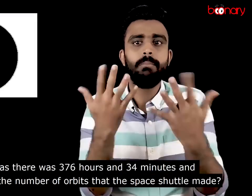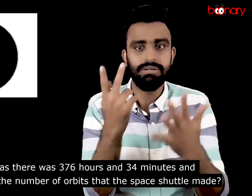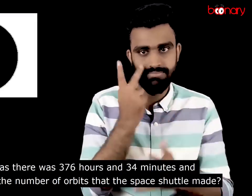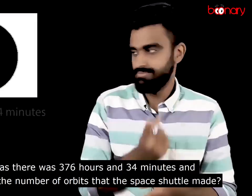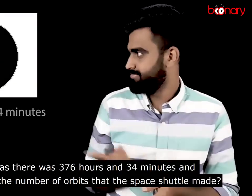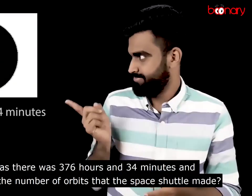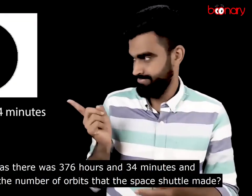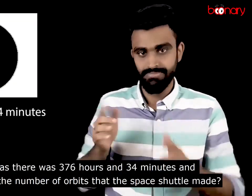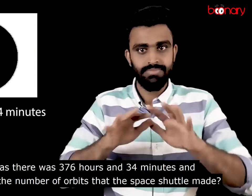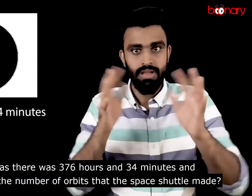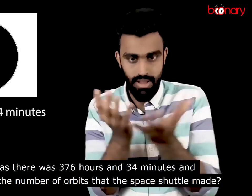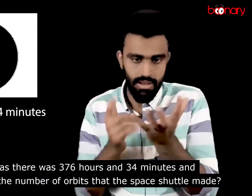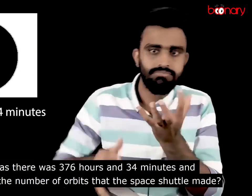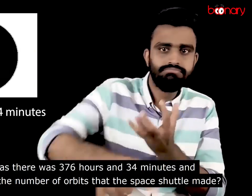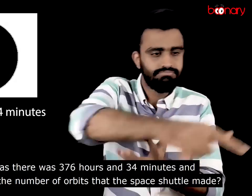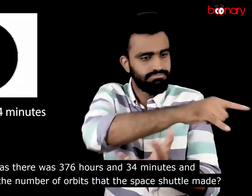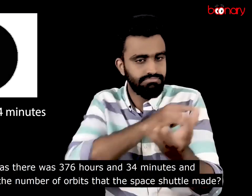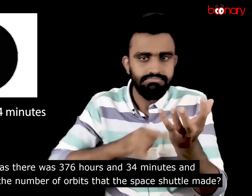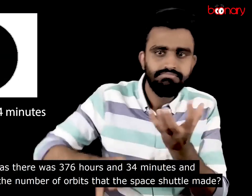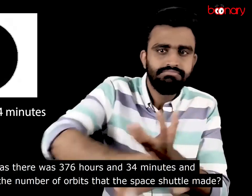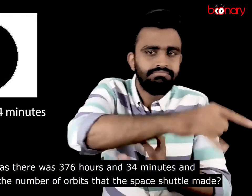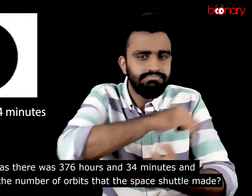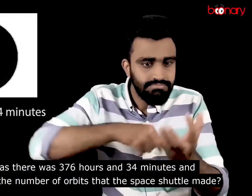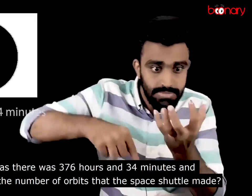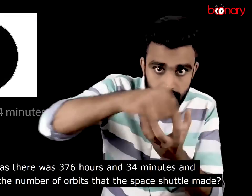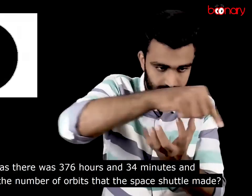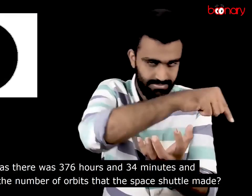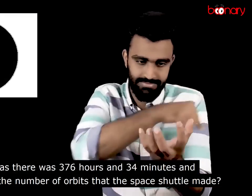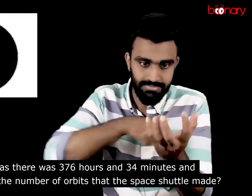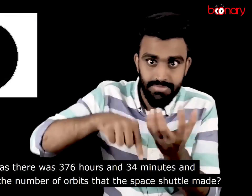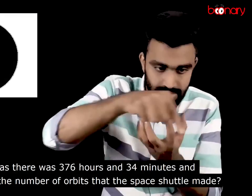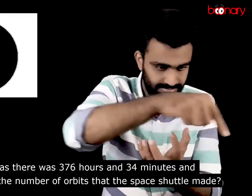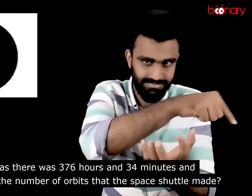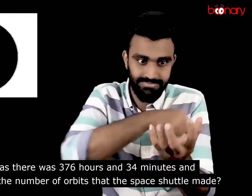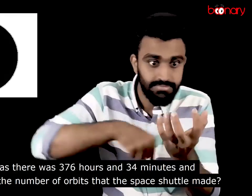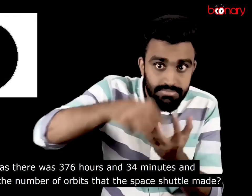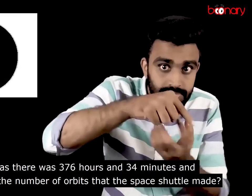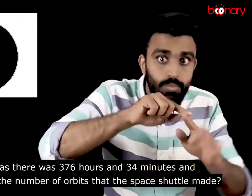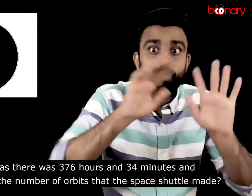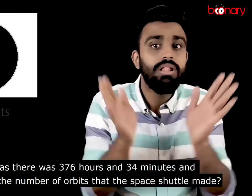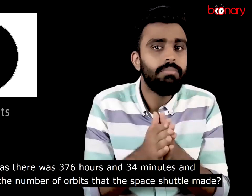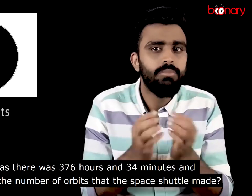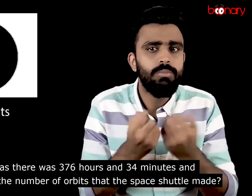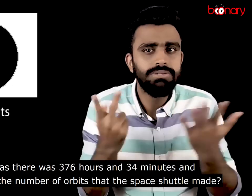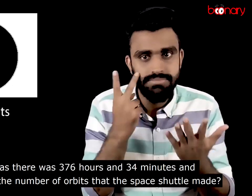She was there for 376 hours and 34 minutes. And what was the number of orbits that the space shuttle made?